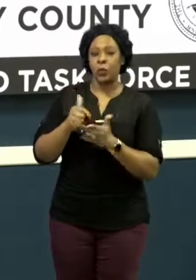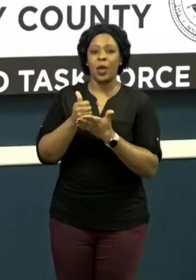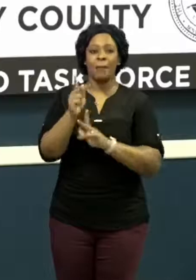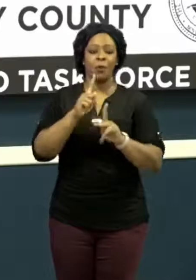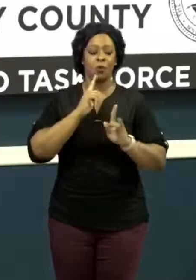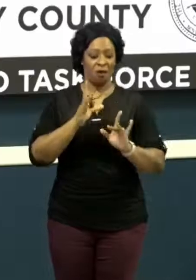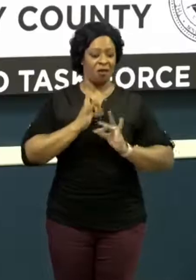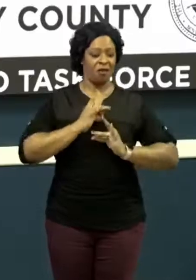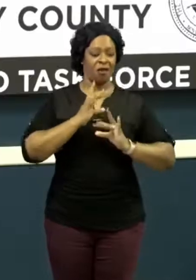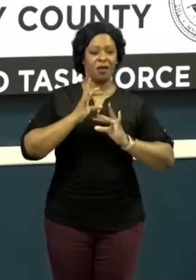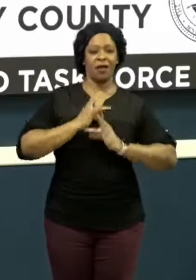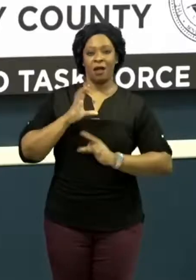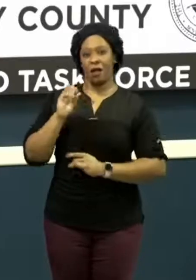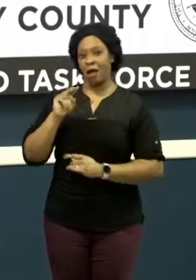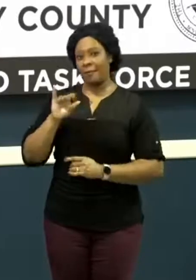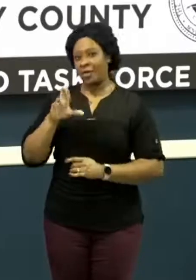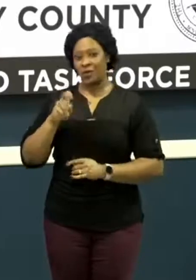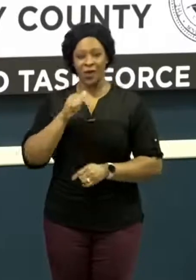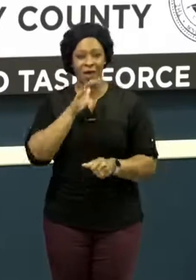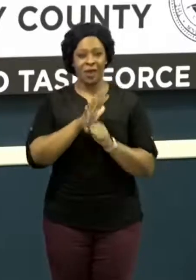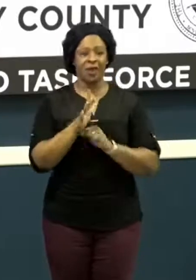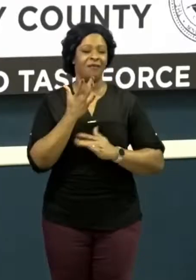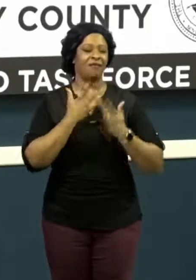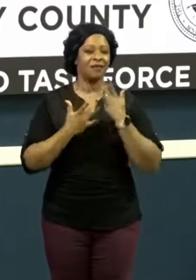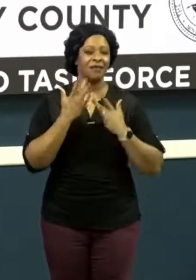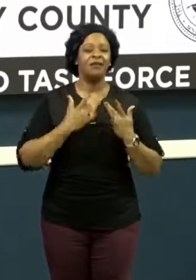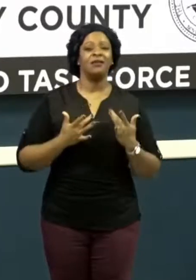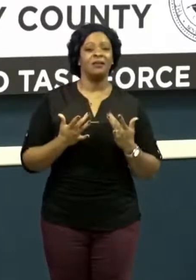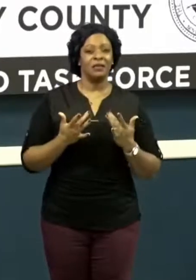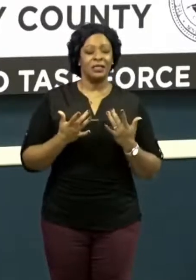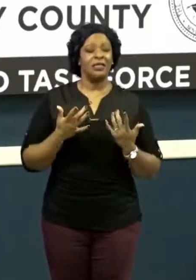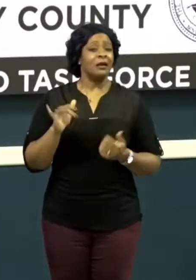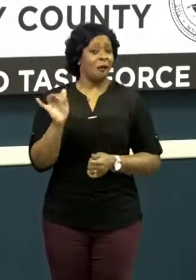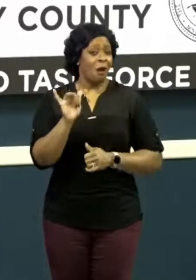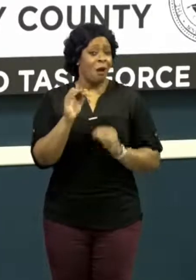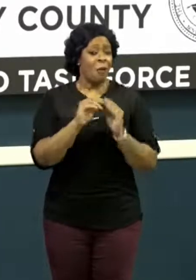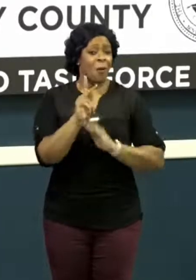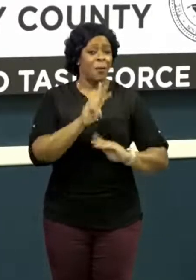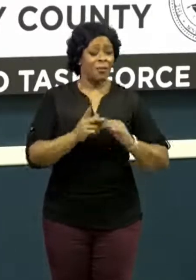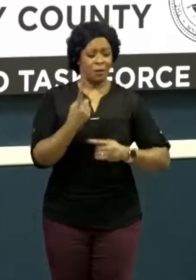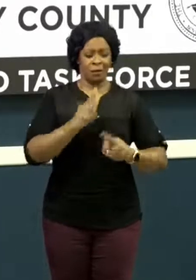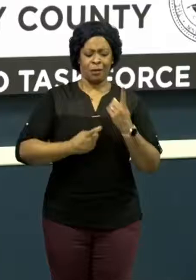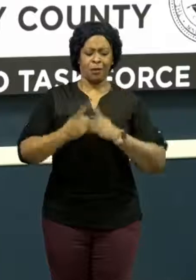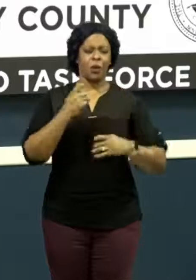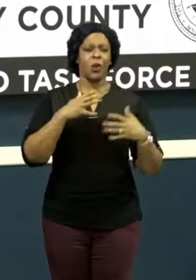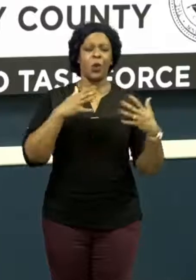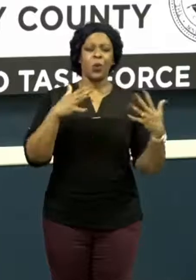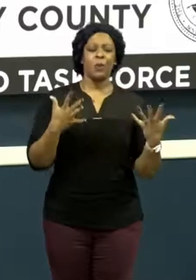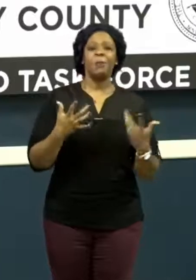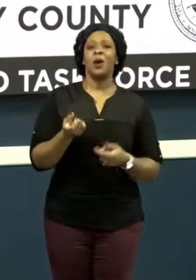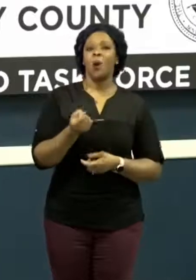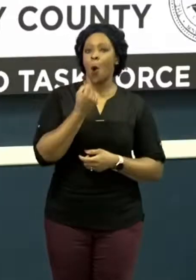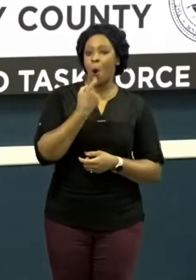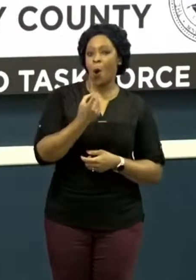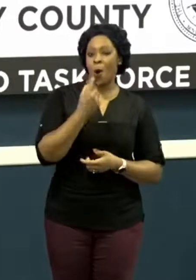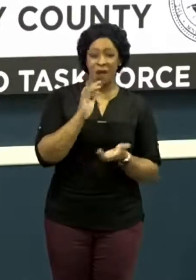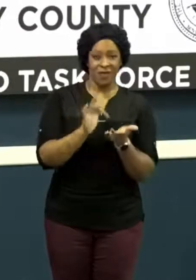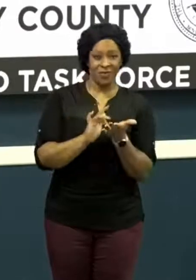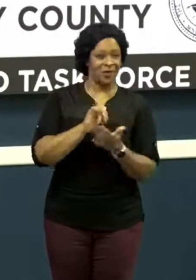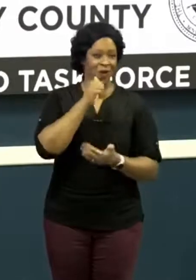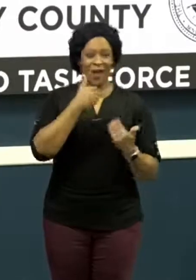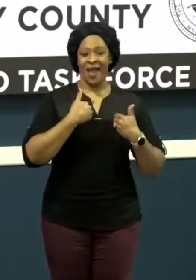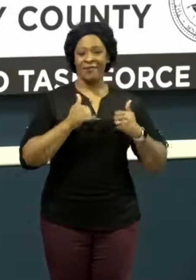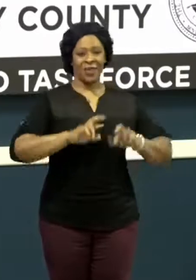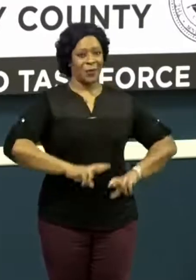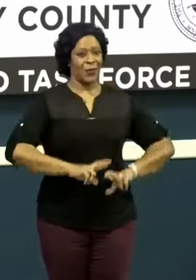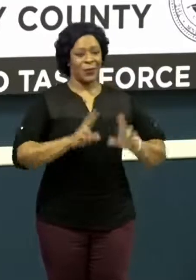have Omicron. And further, a question that many people have about the oral therapeutics. We also do not have that